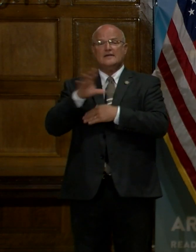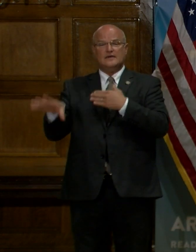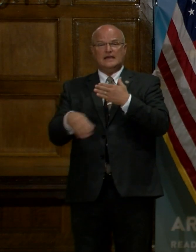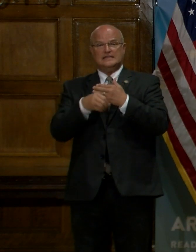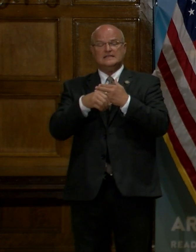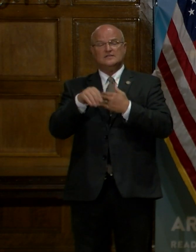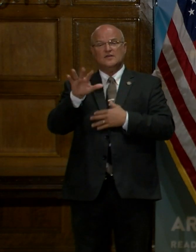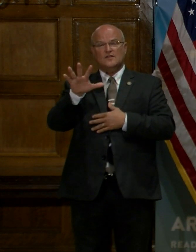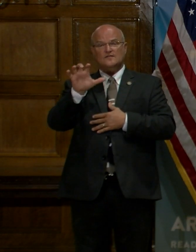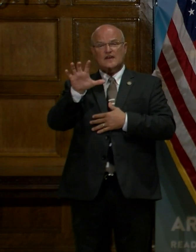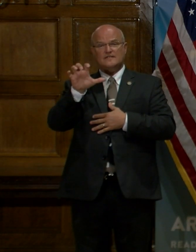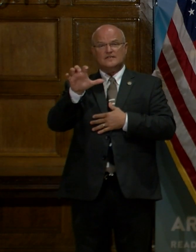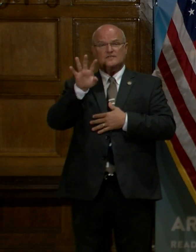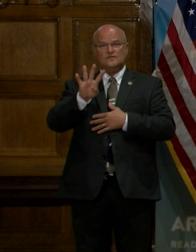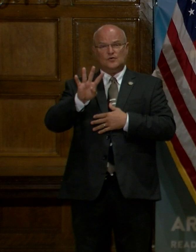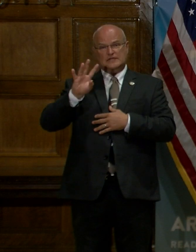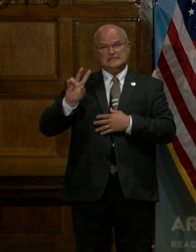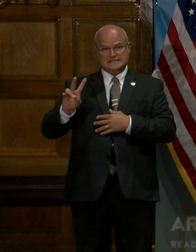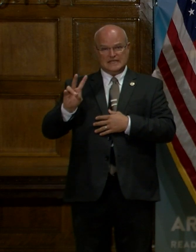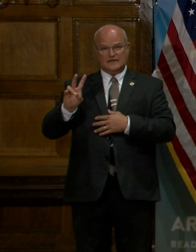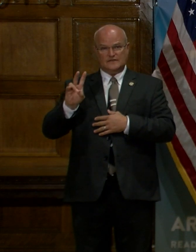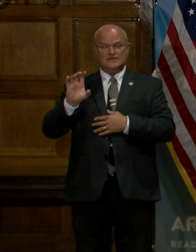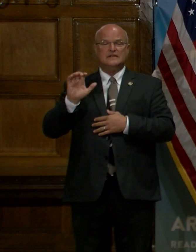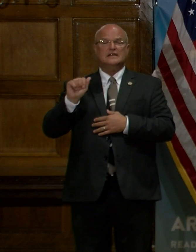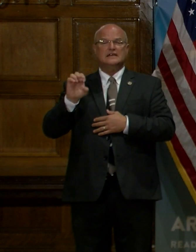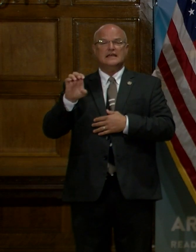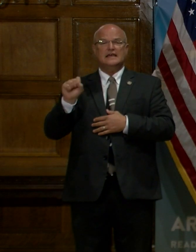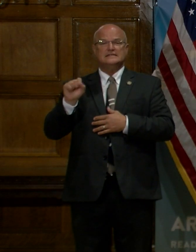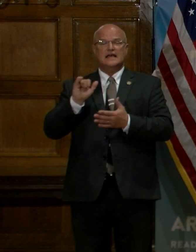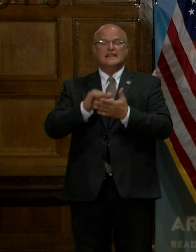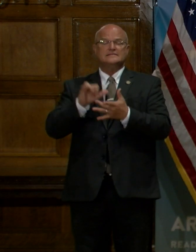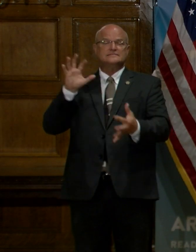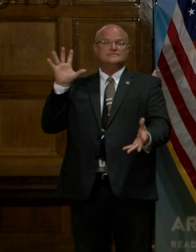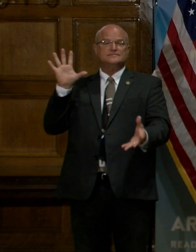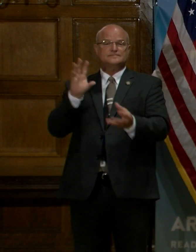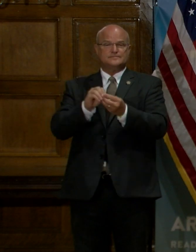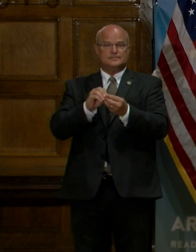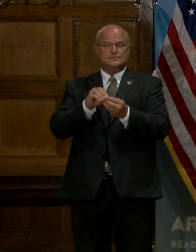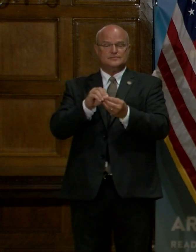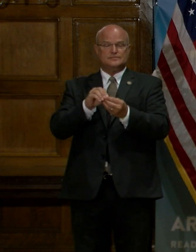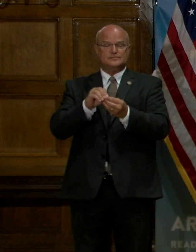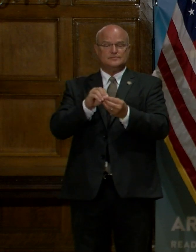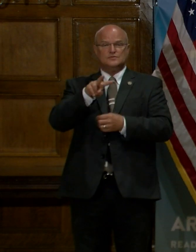additional 547 cases. That brings it to